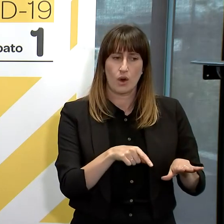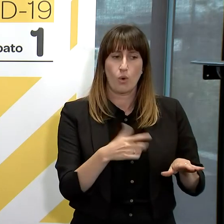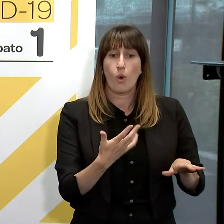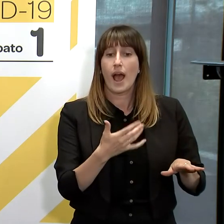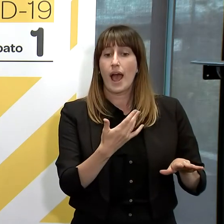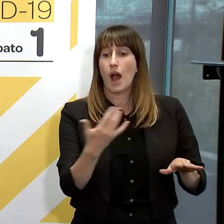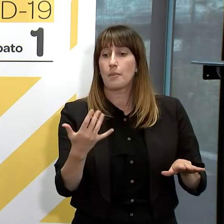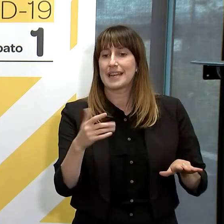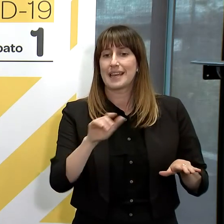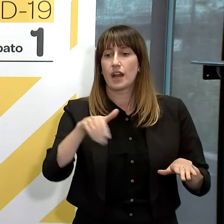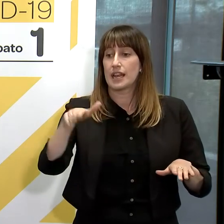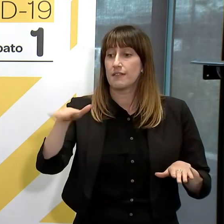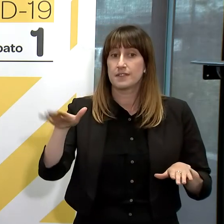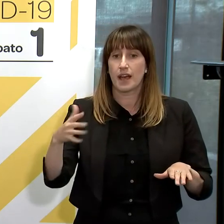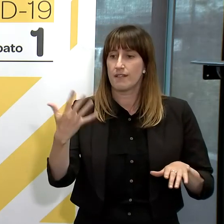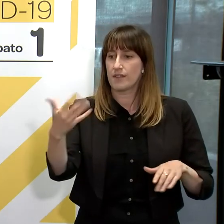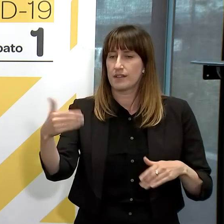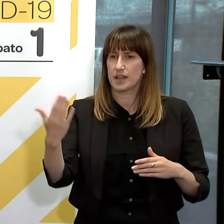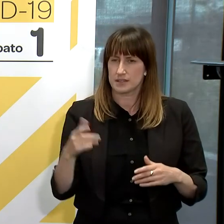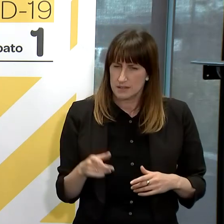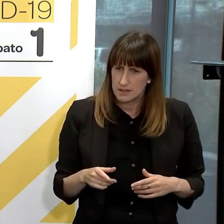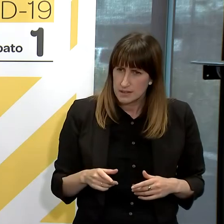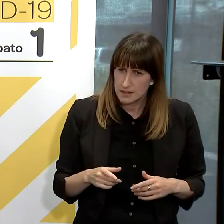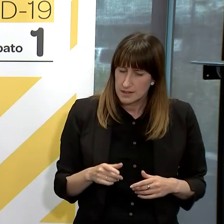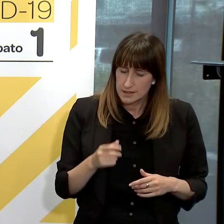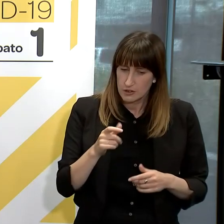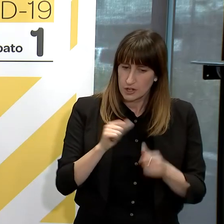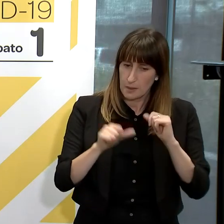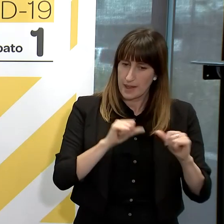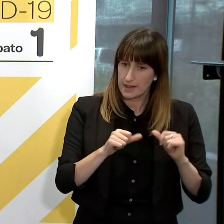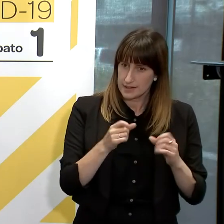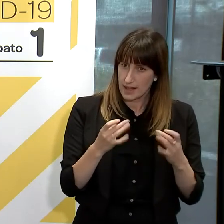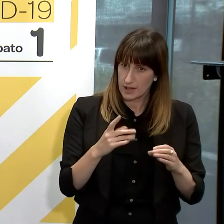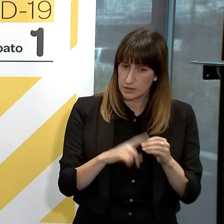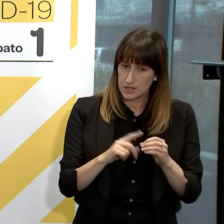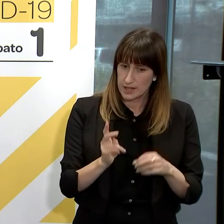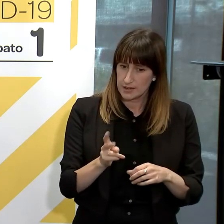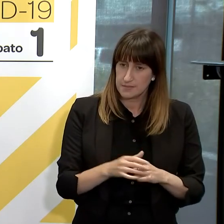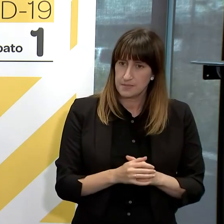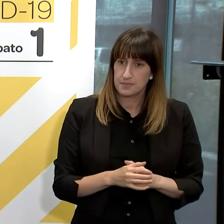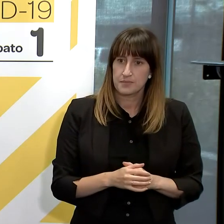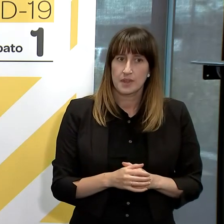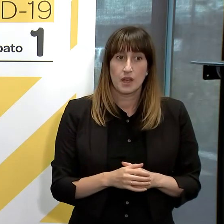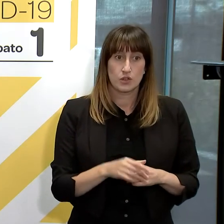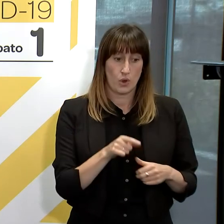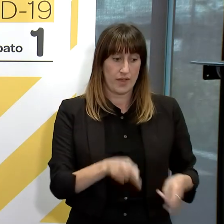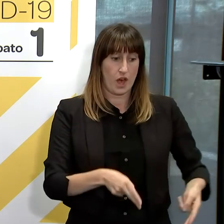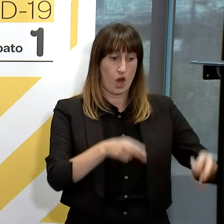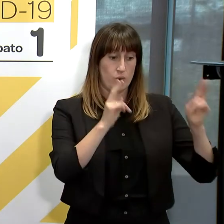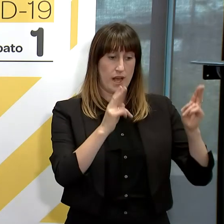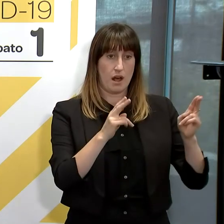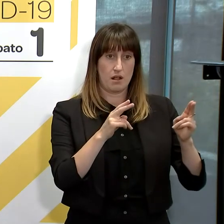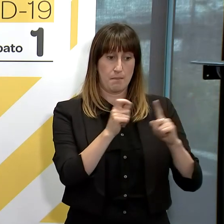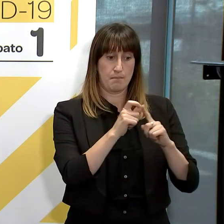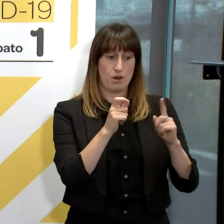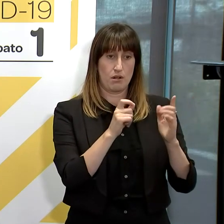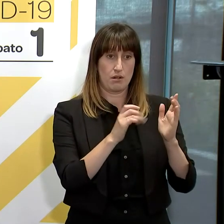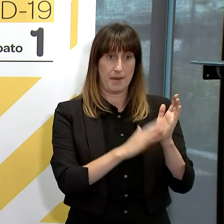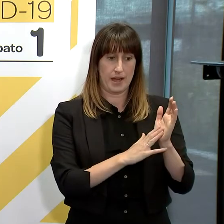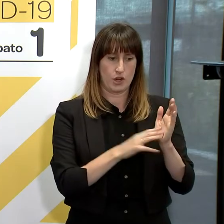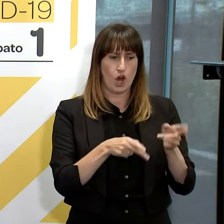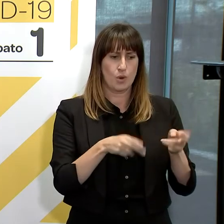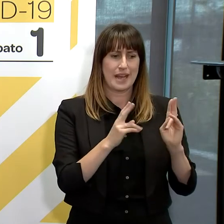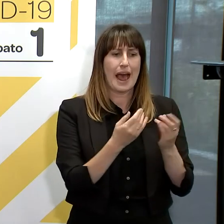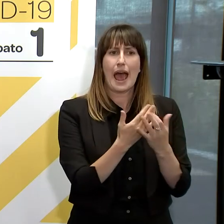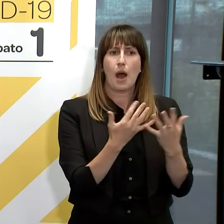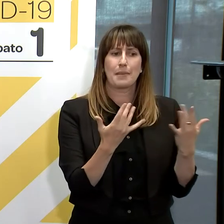isolation? I'm sorry, could you start at the beginning of that question? How many people are still at the Pullman, and how many people are still from the Pullman are